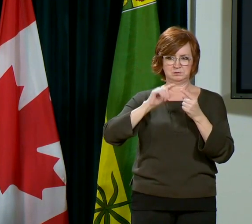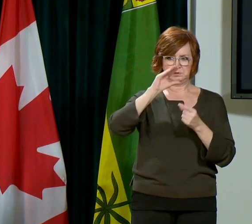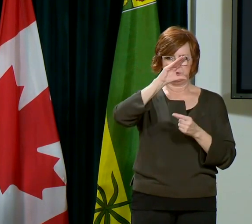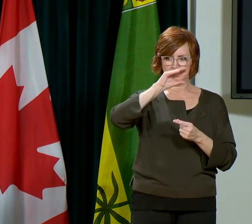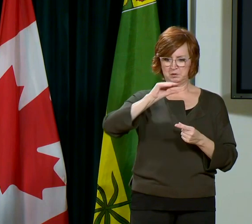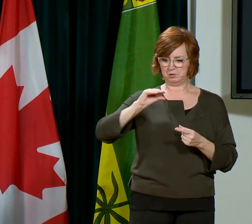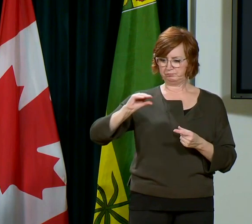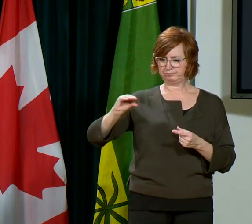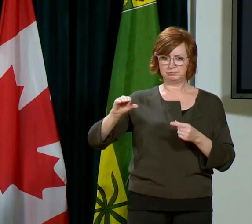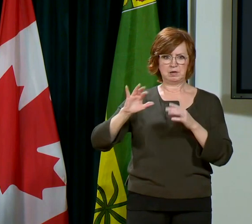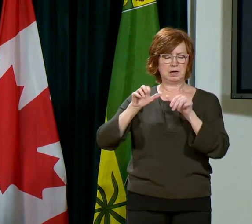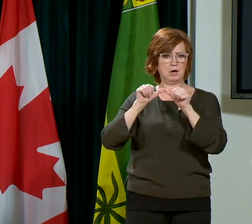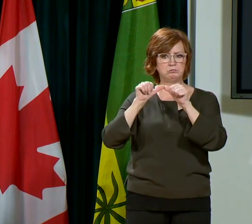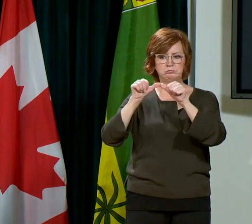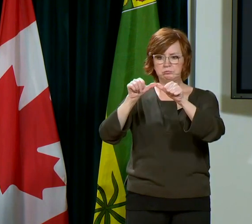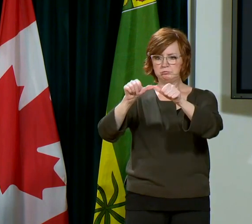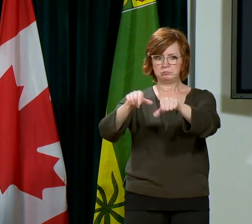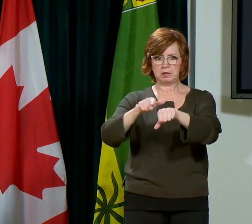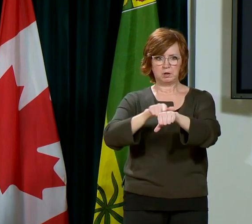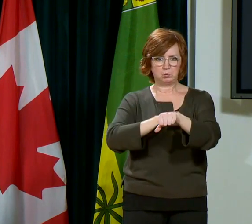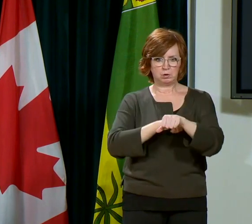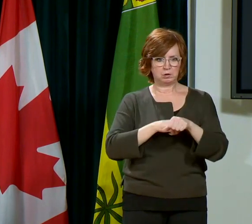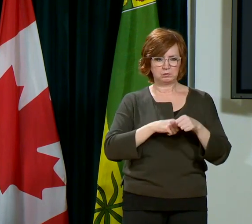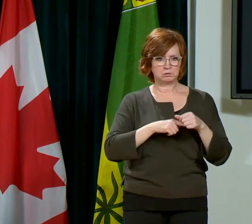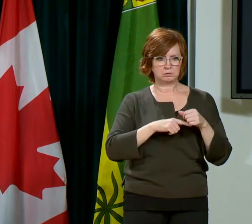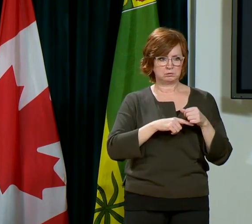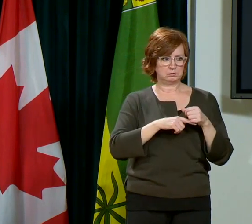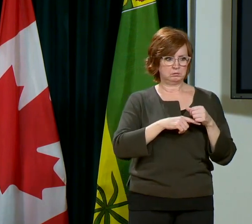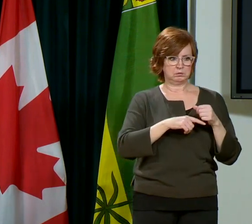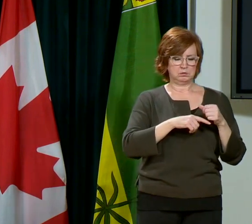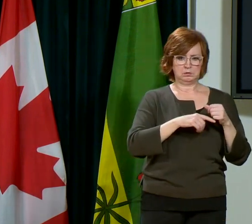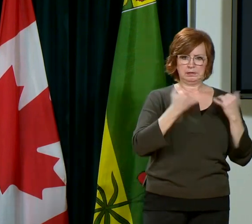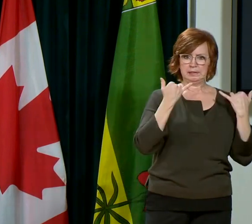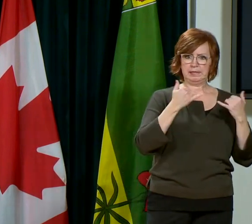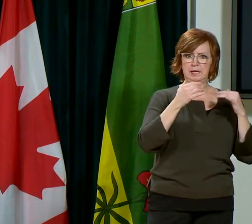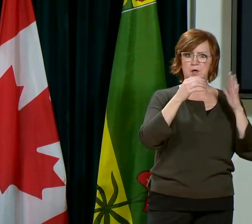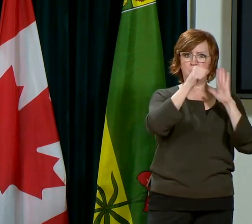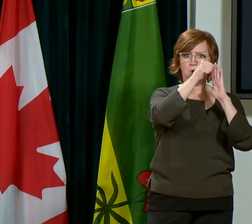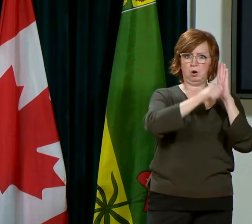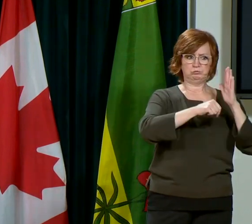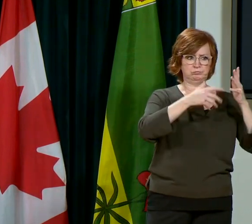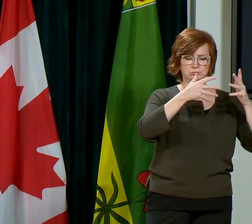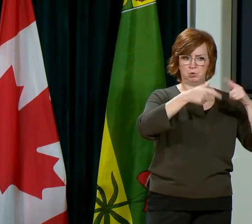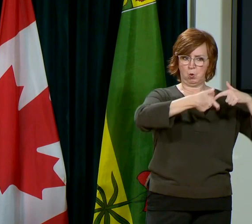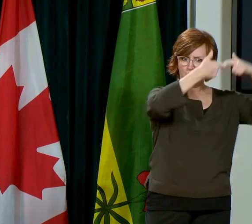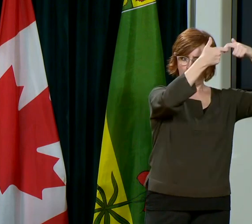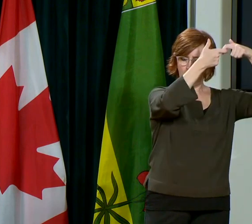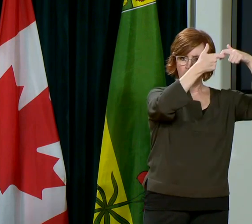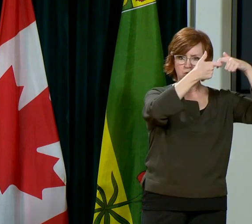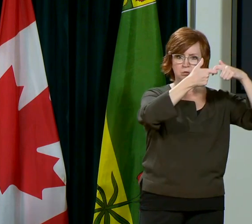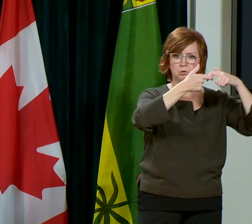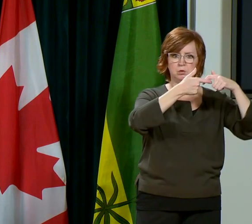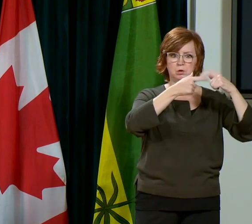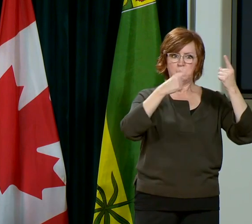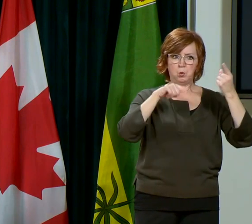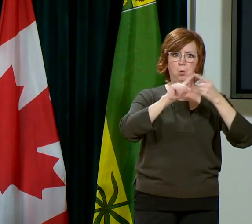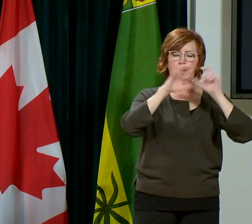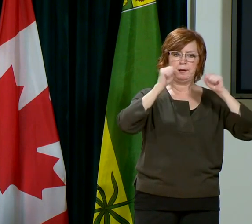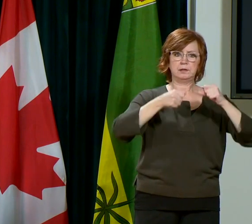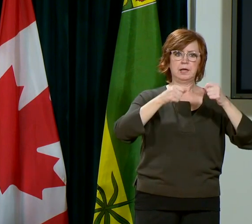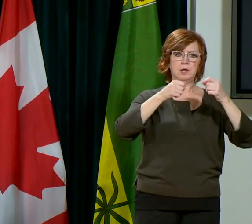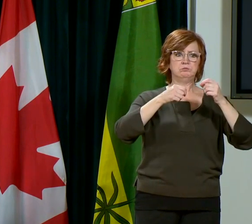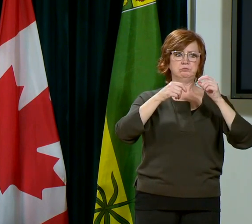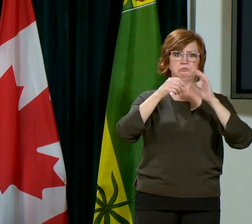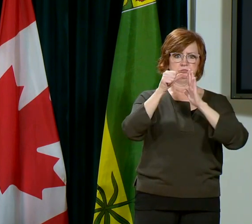some of the elective procedures that have been postponed, in terms of the other measures that you've taken to increase capacity? So the